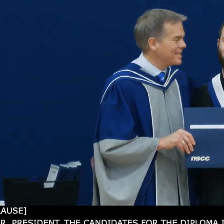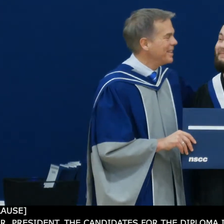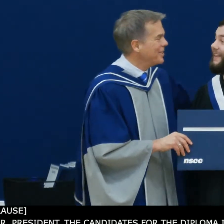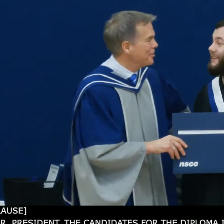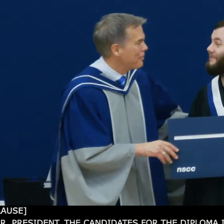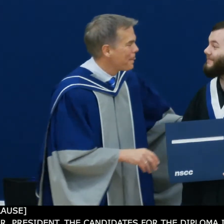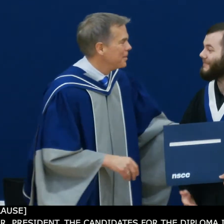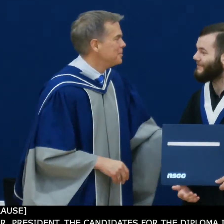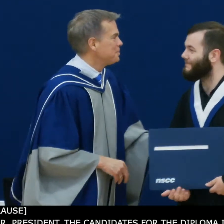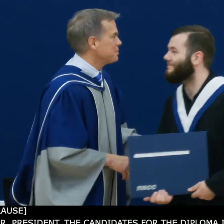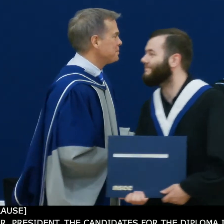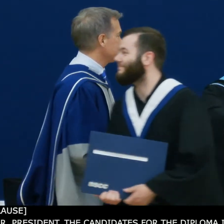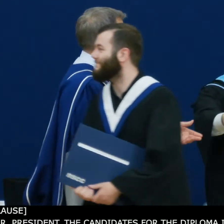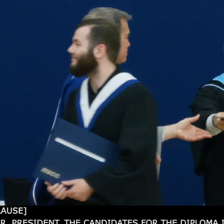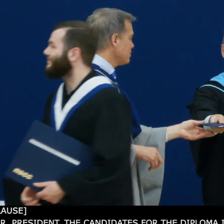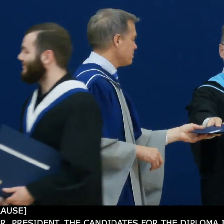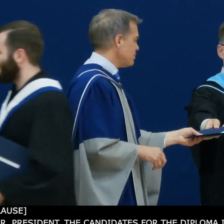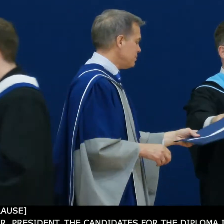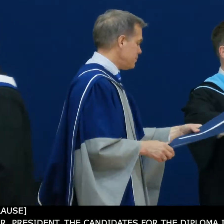Candace Diaz.